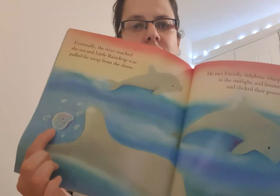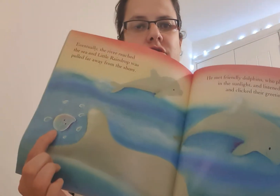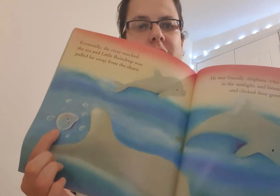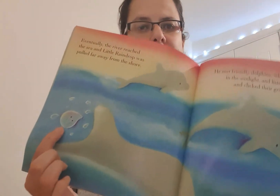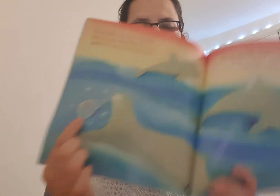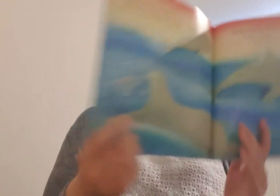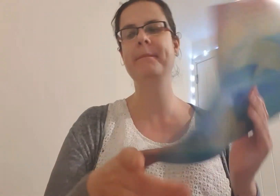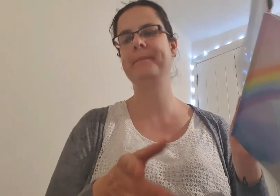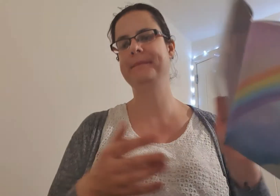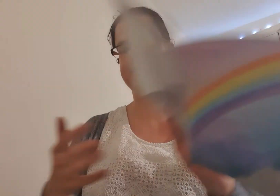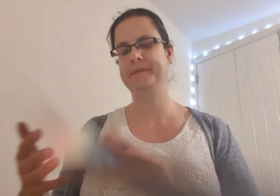Drip, drop.